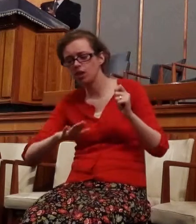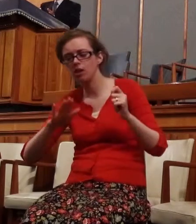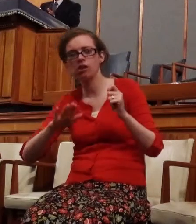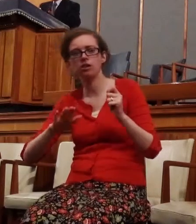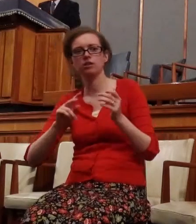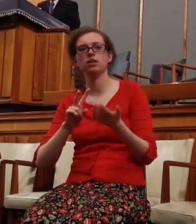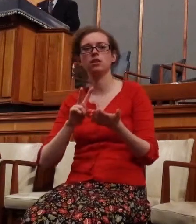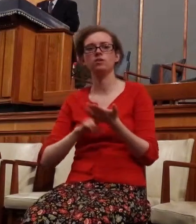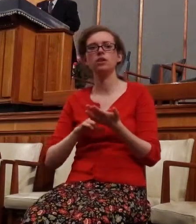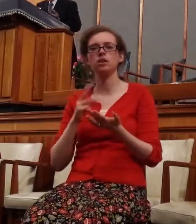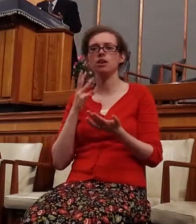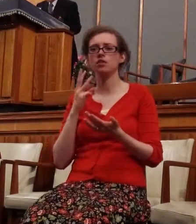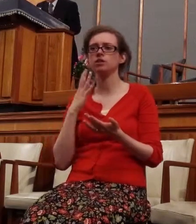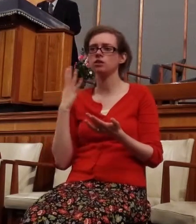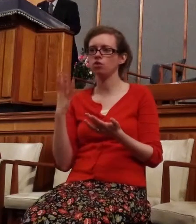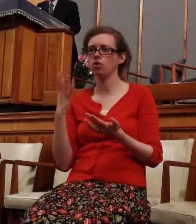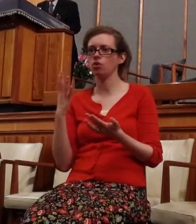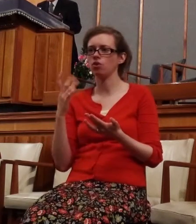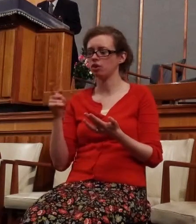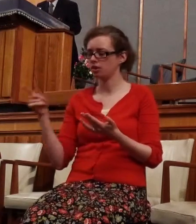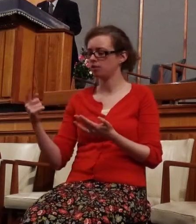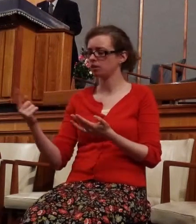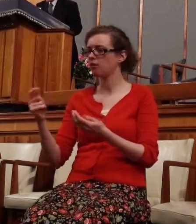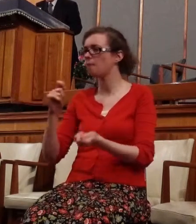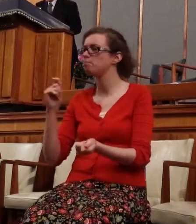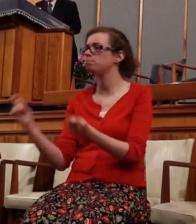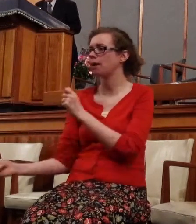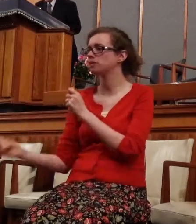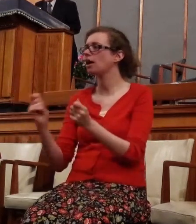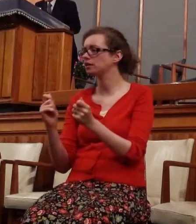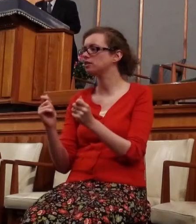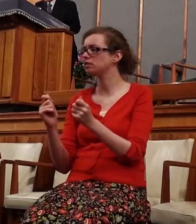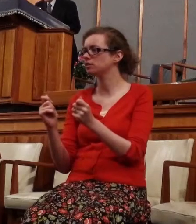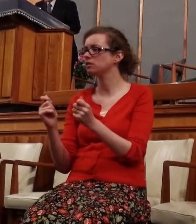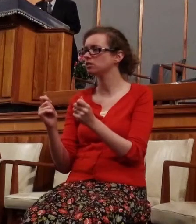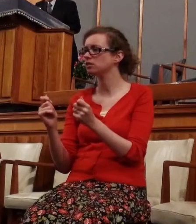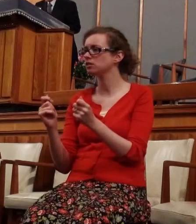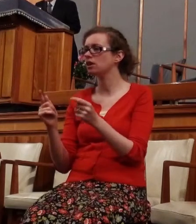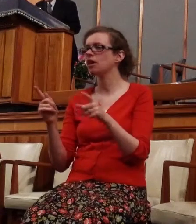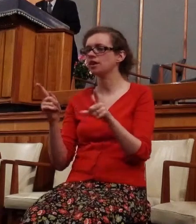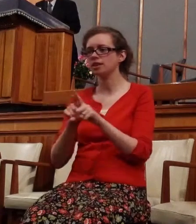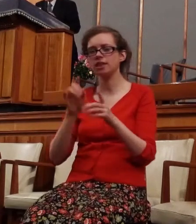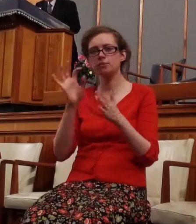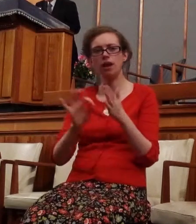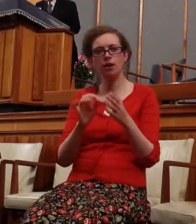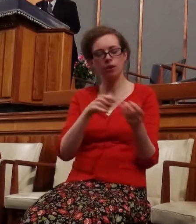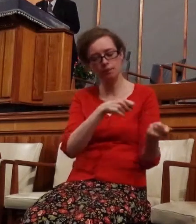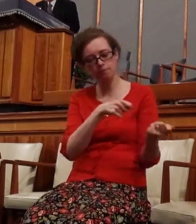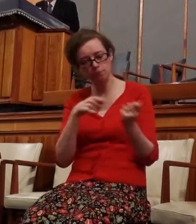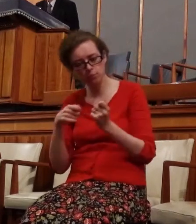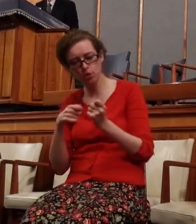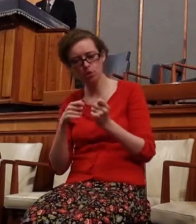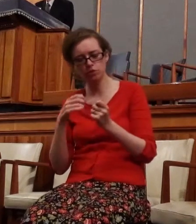verse 34, he was baptized, and we are told that, and he took them the same hour on the night and washed